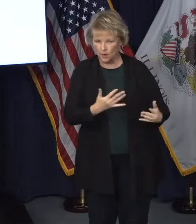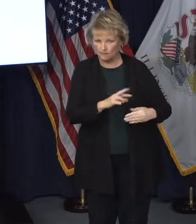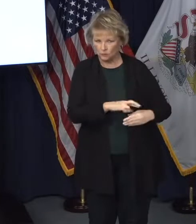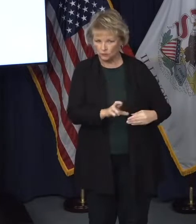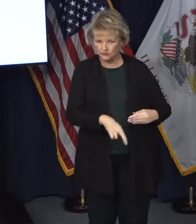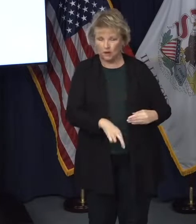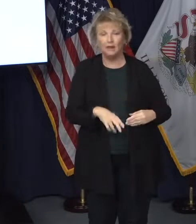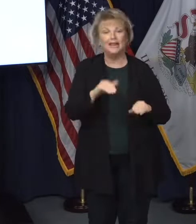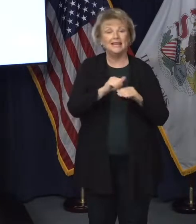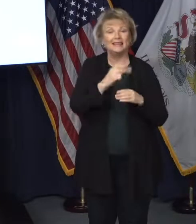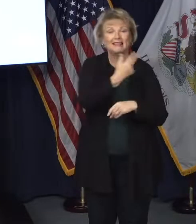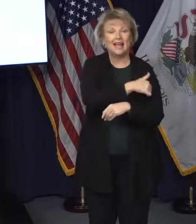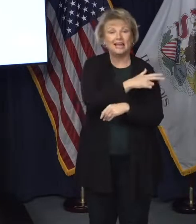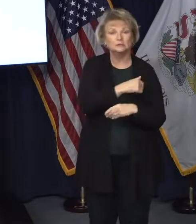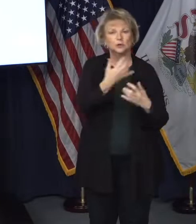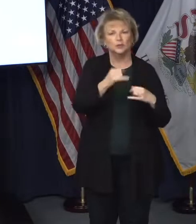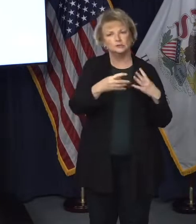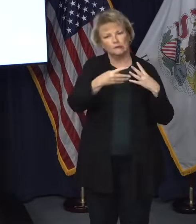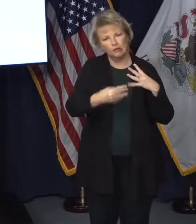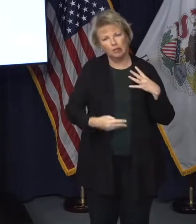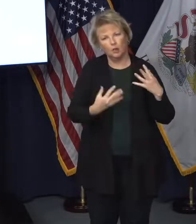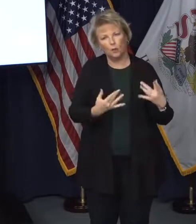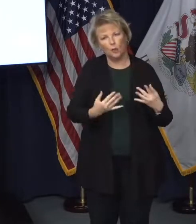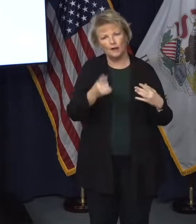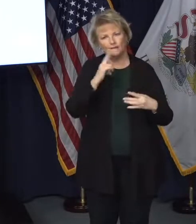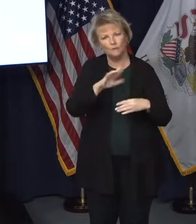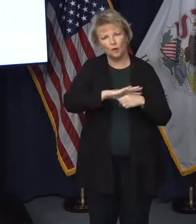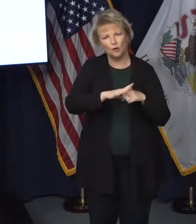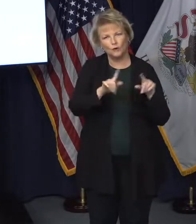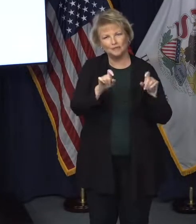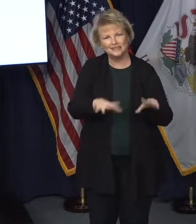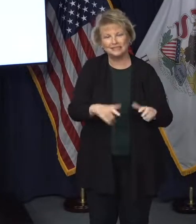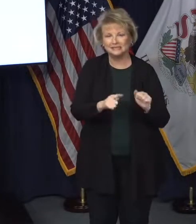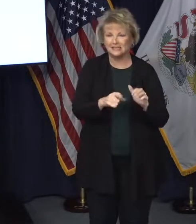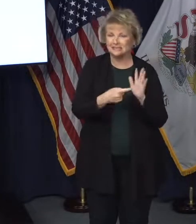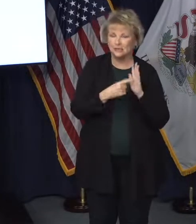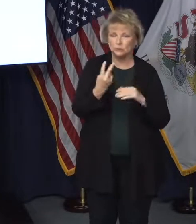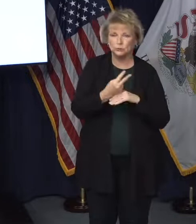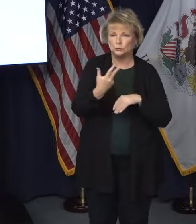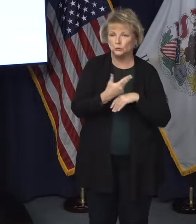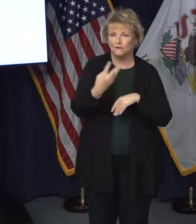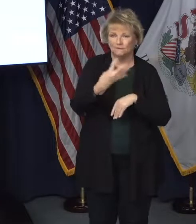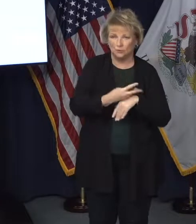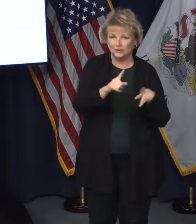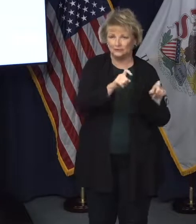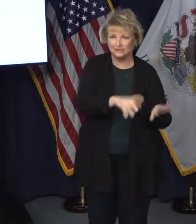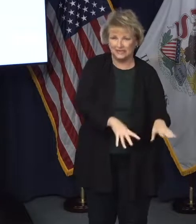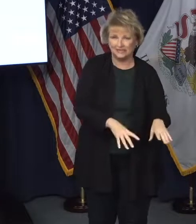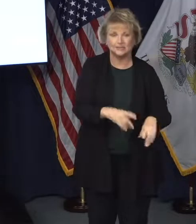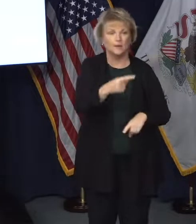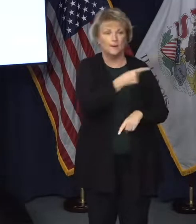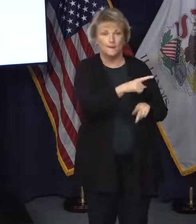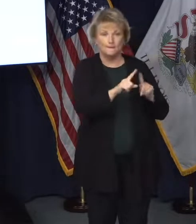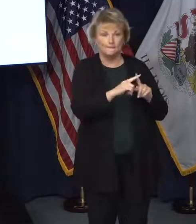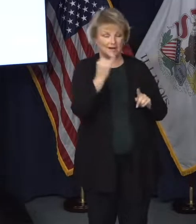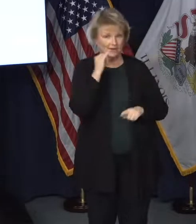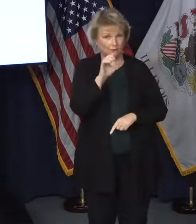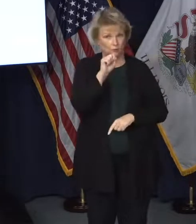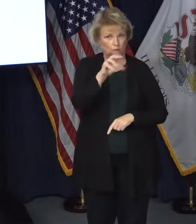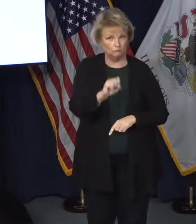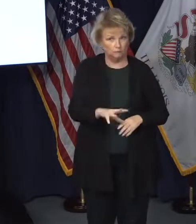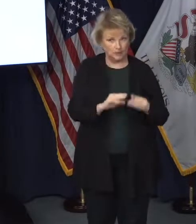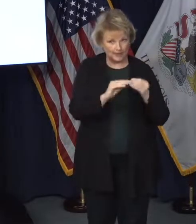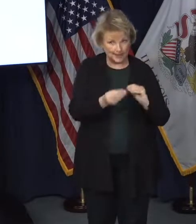backup even in the hospital to get those COVID tests, and so sometimes it's taking 2, 3, 4 days, but yes. But when you give us the numbers, do